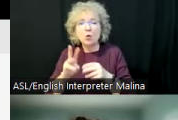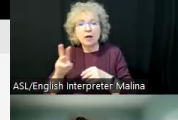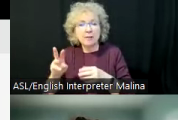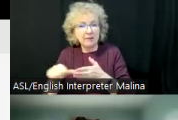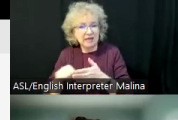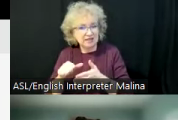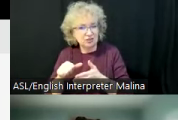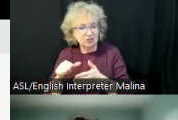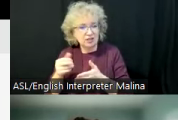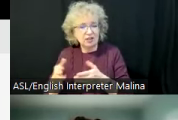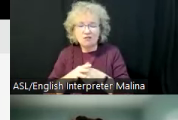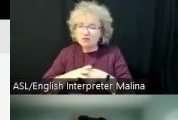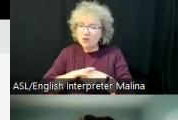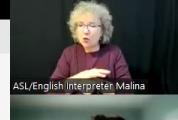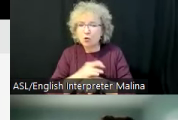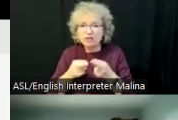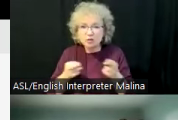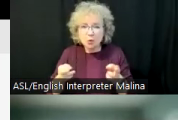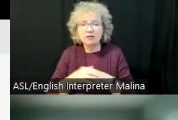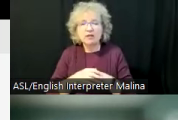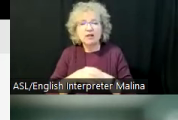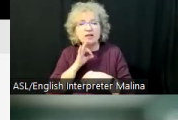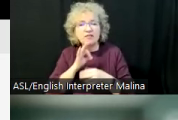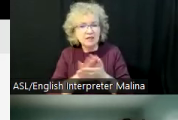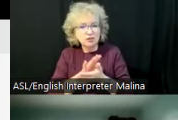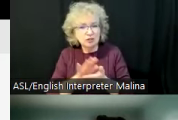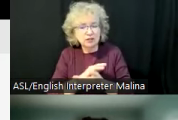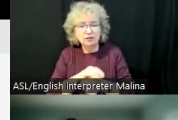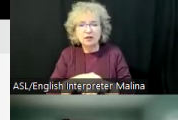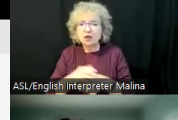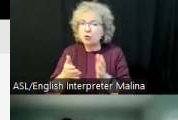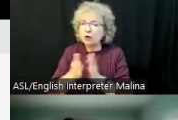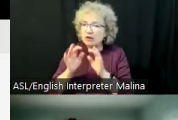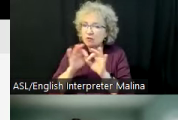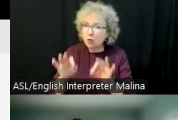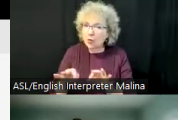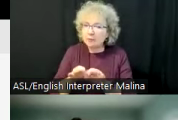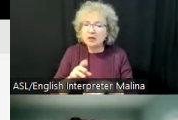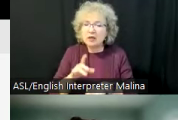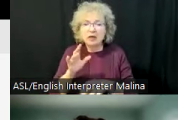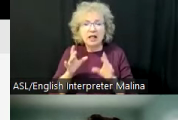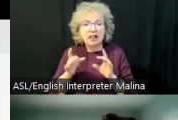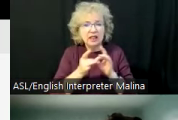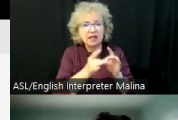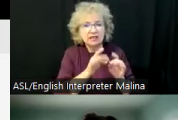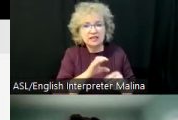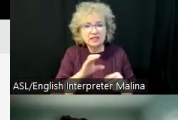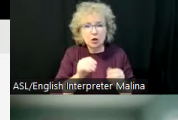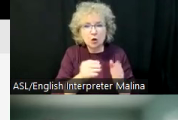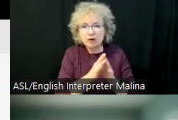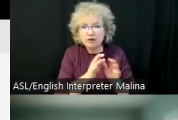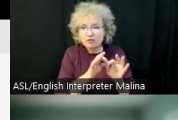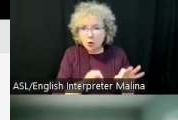is full of resources, fact sheets, the request form, links to the CCO request forms. It's all in